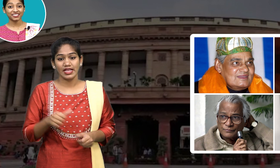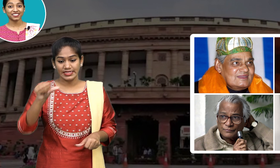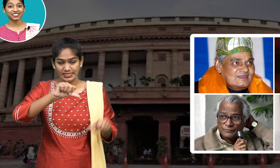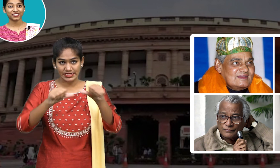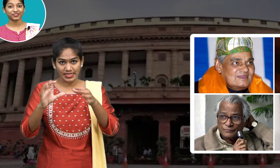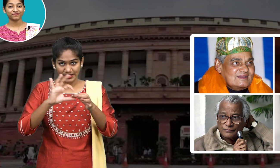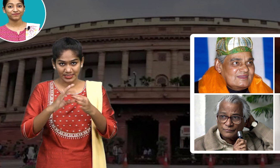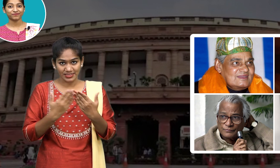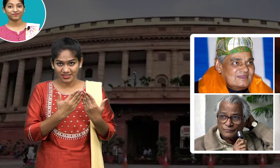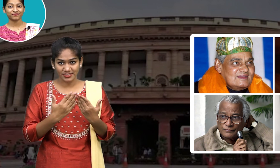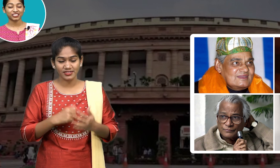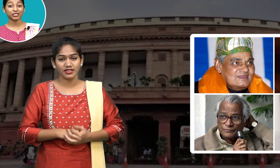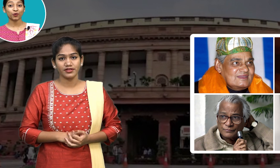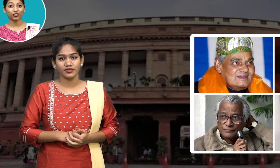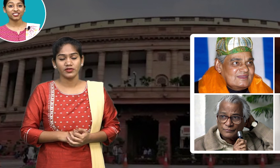science,